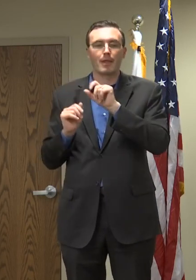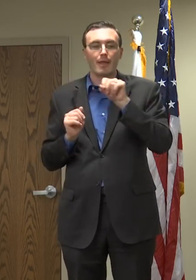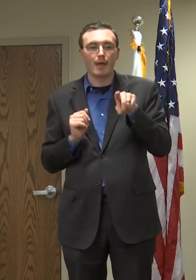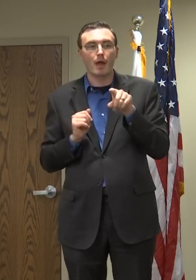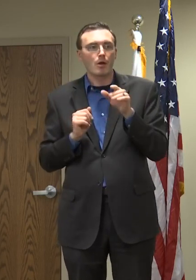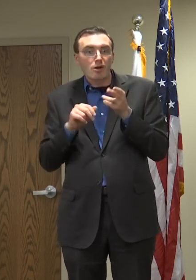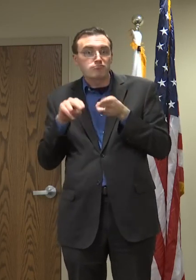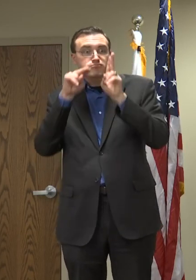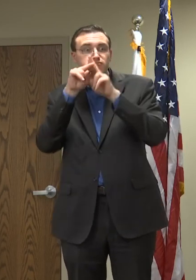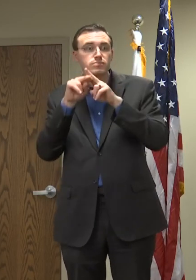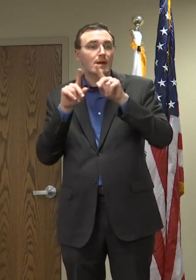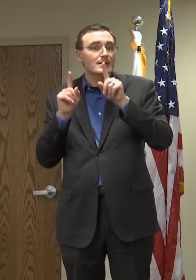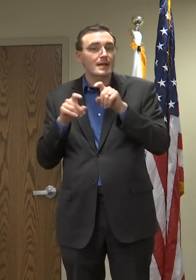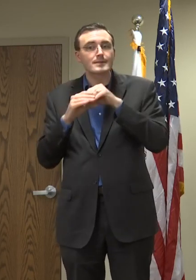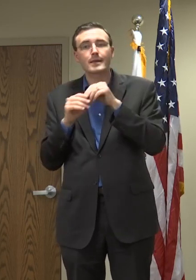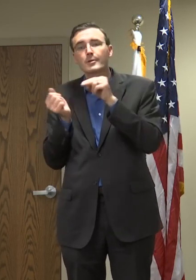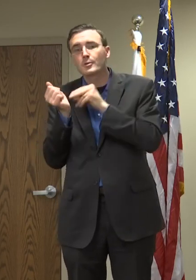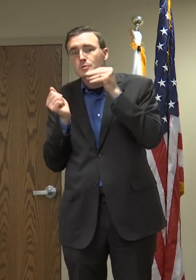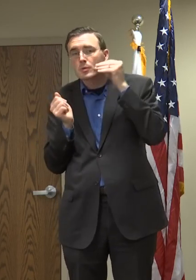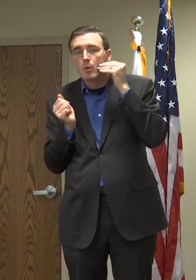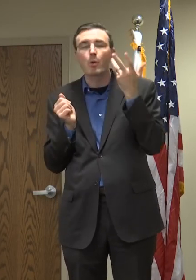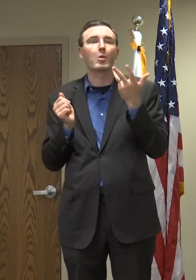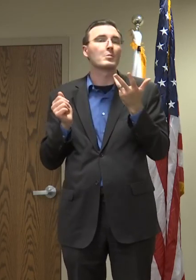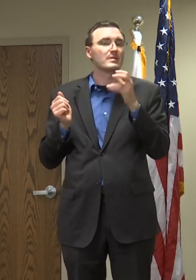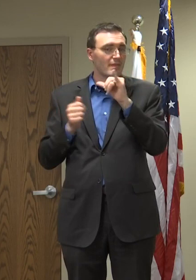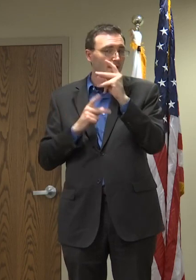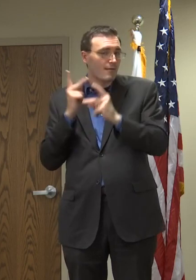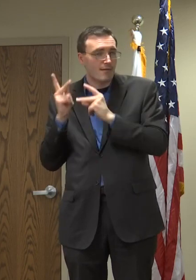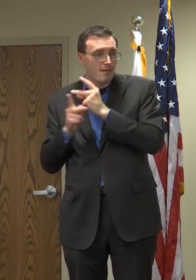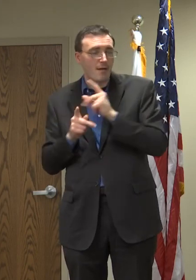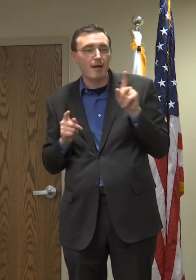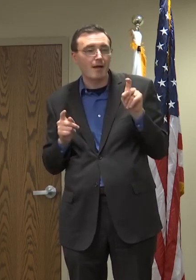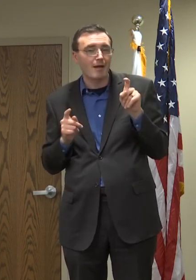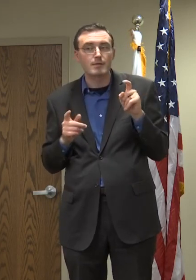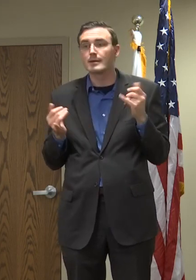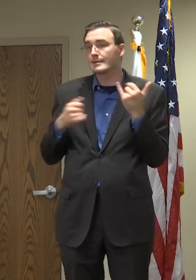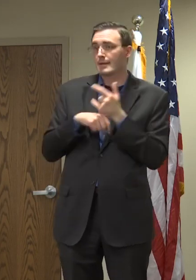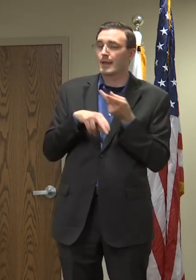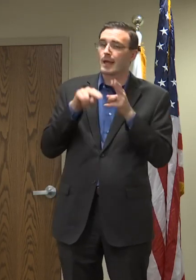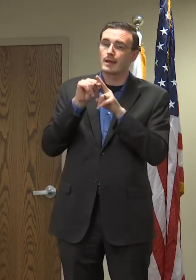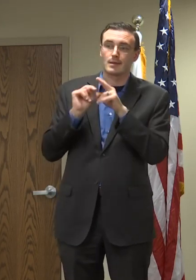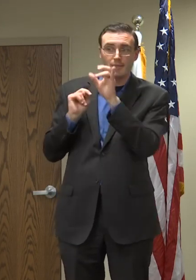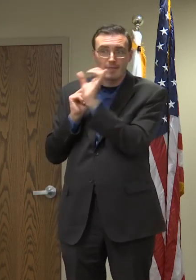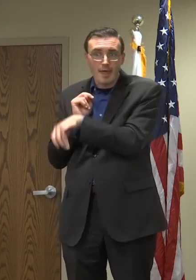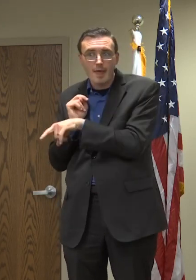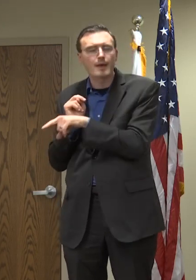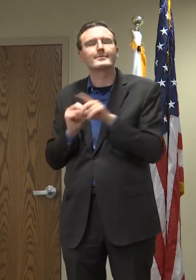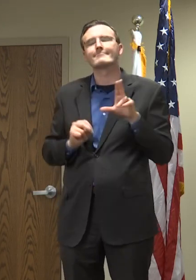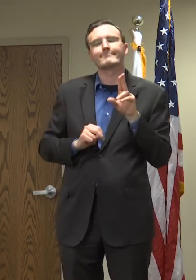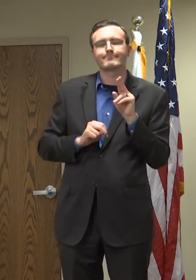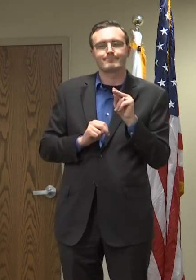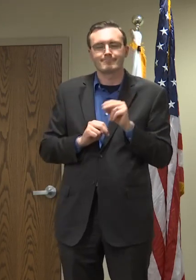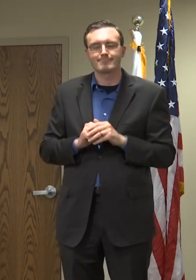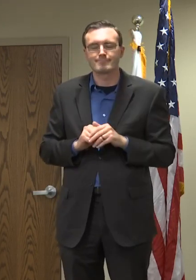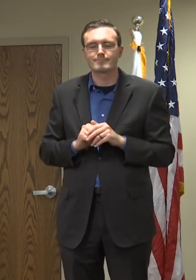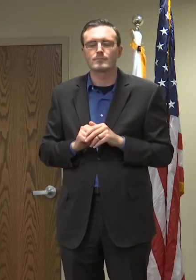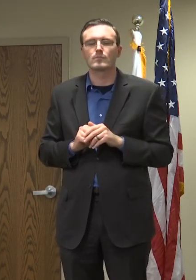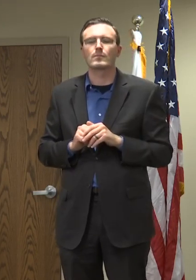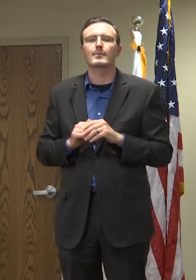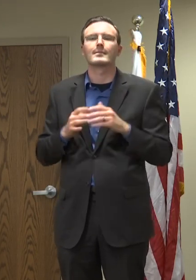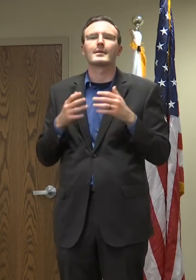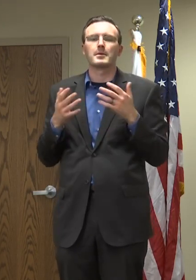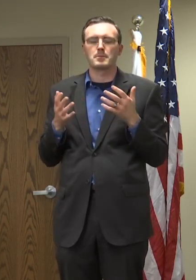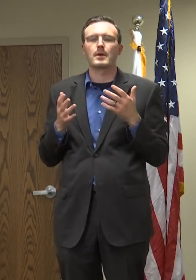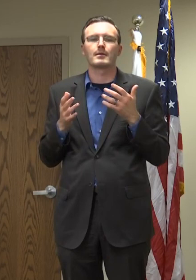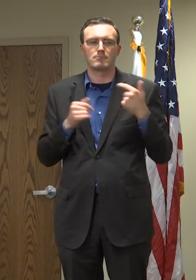increased testing in nursing homes or congregate settings? Today's number was not. And again, we continue to monitor what things